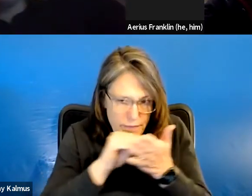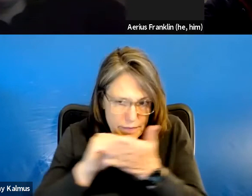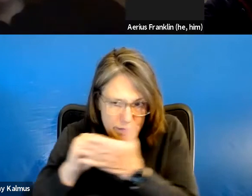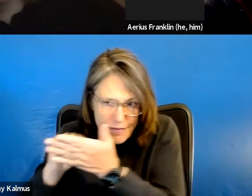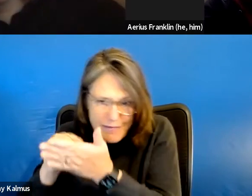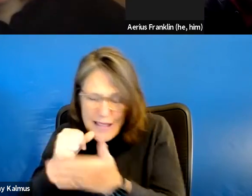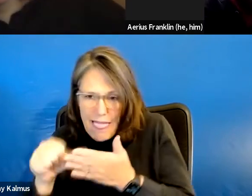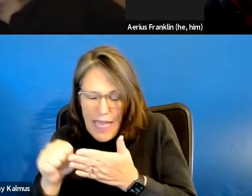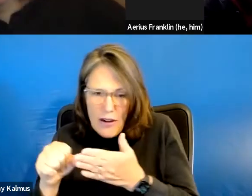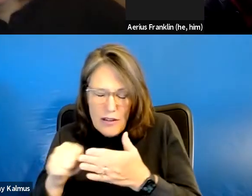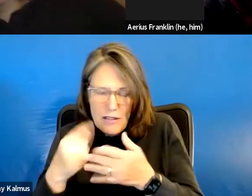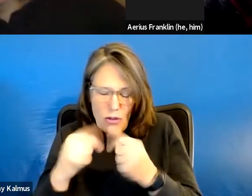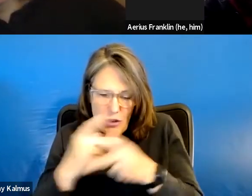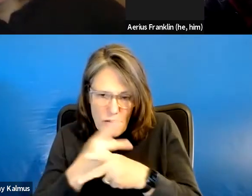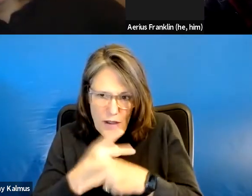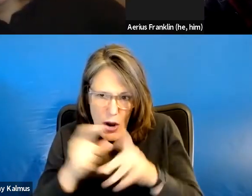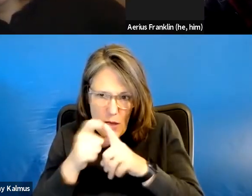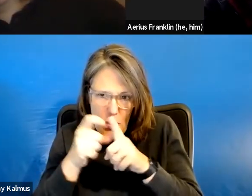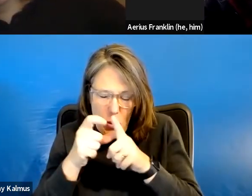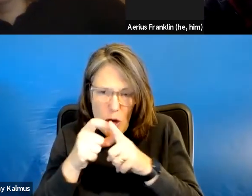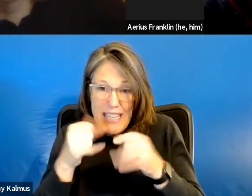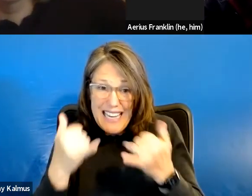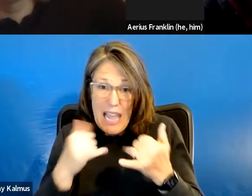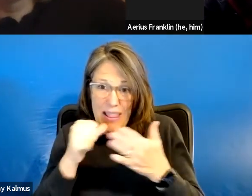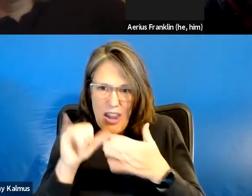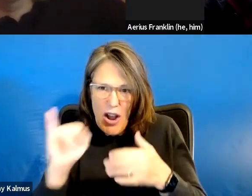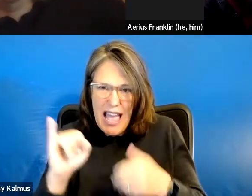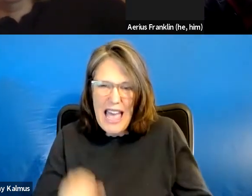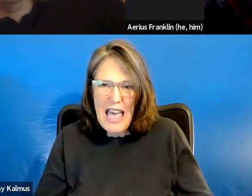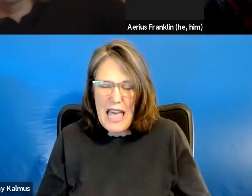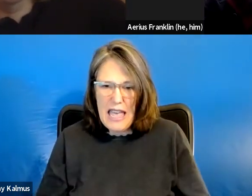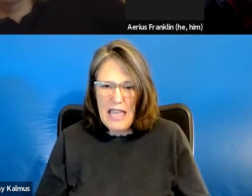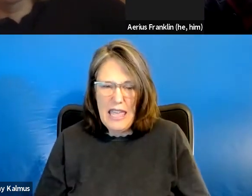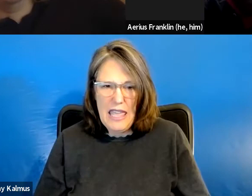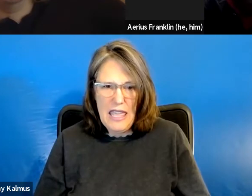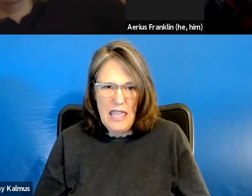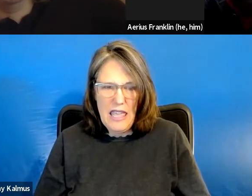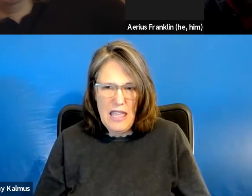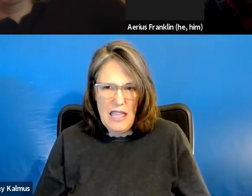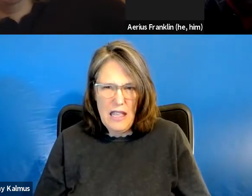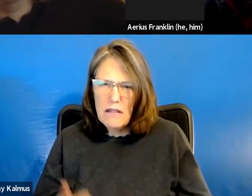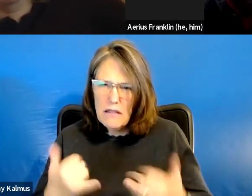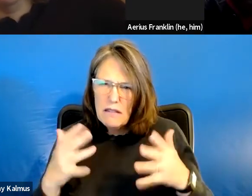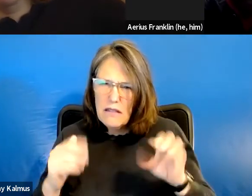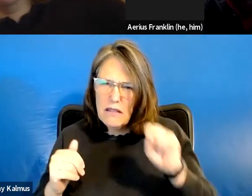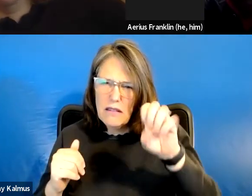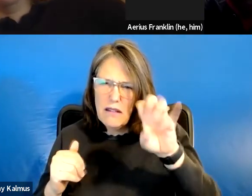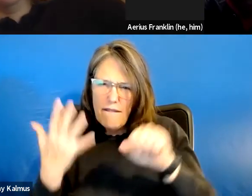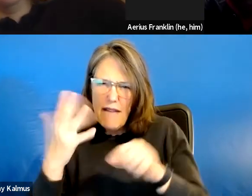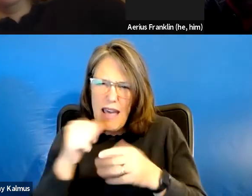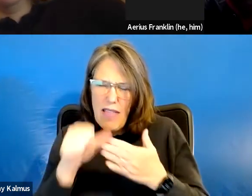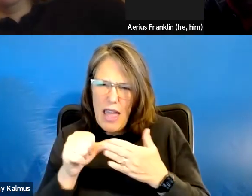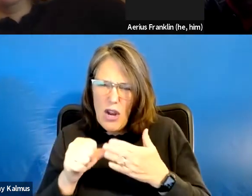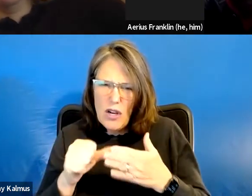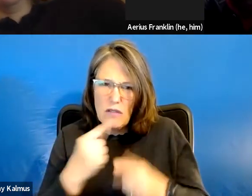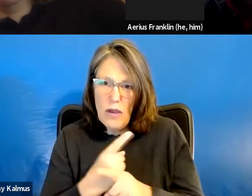figure out what the word is. The letter is I. And that you have been given 5 letters now. Oh, 5 letters. And